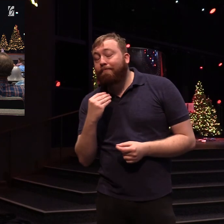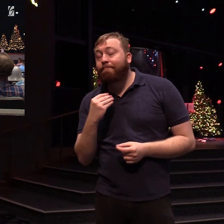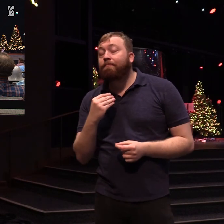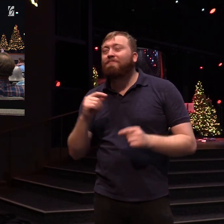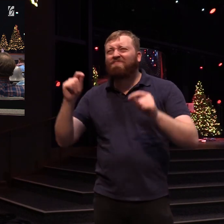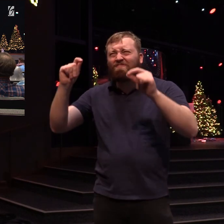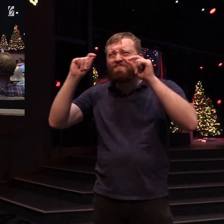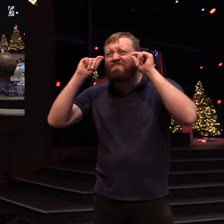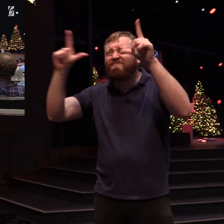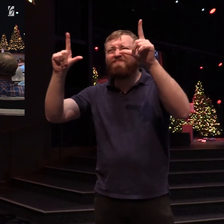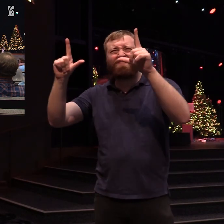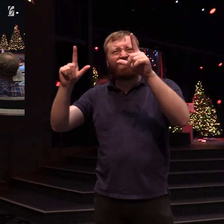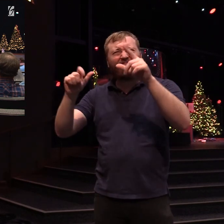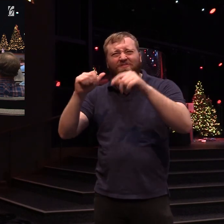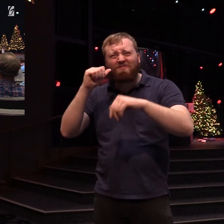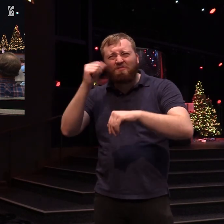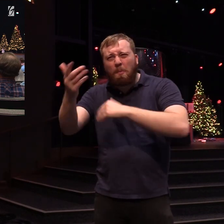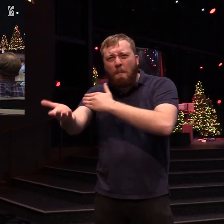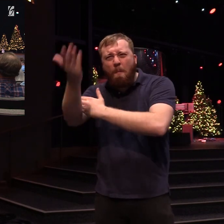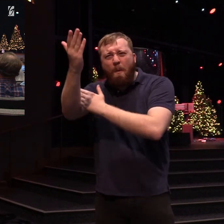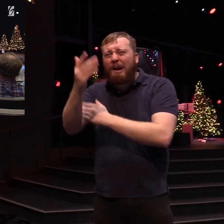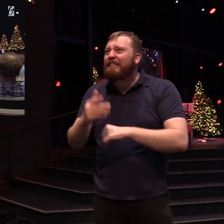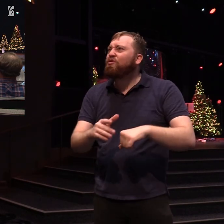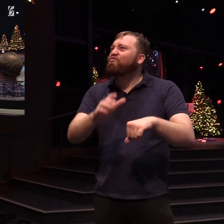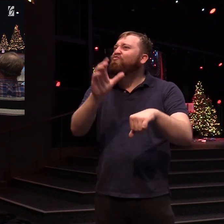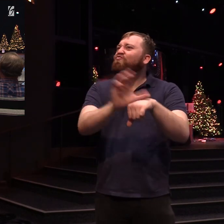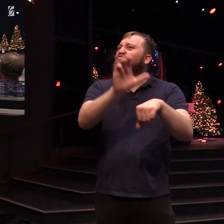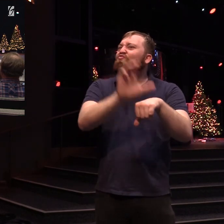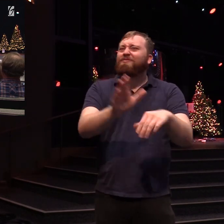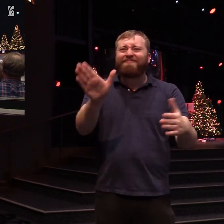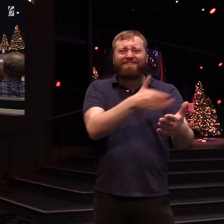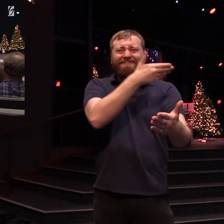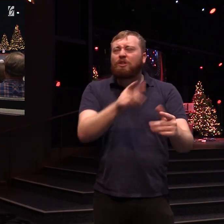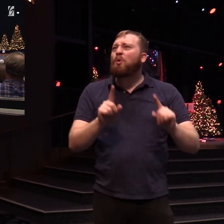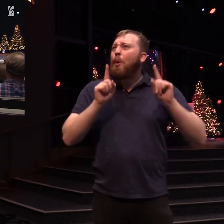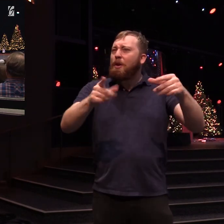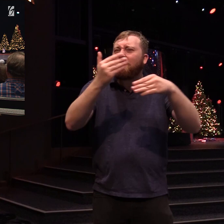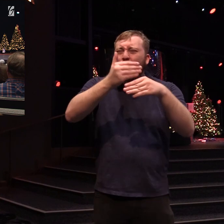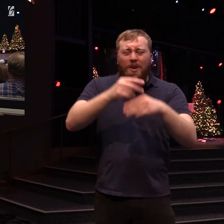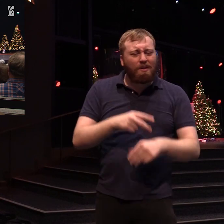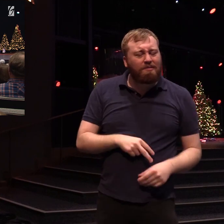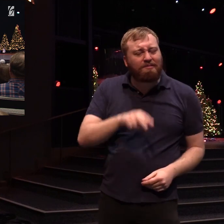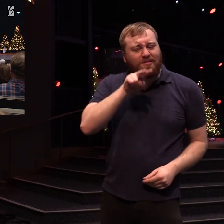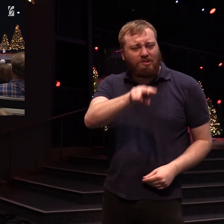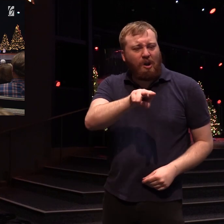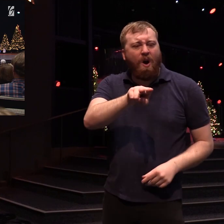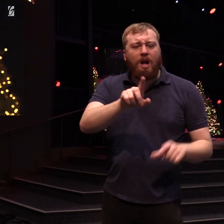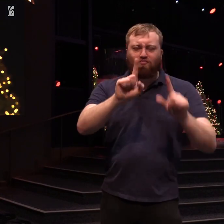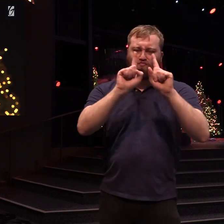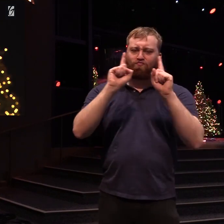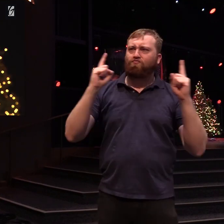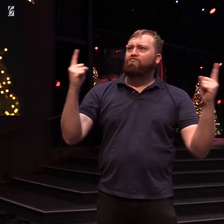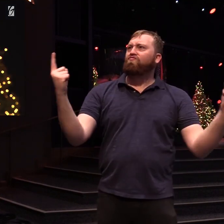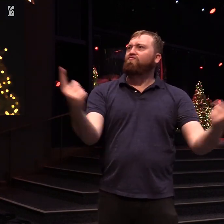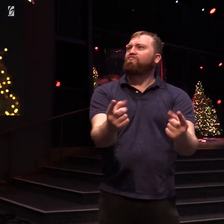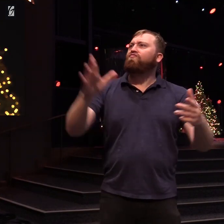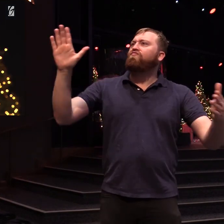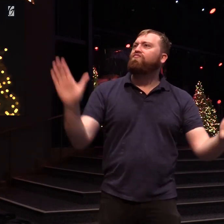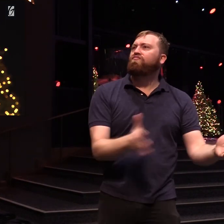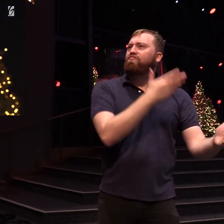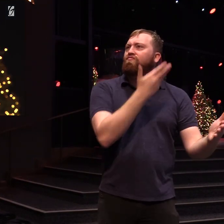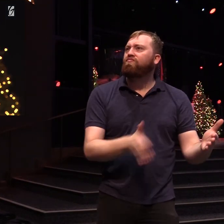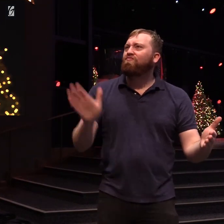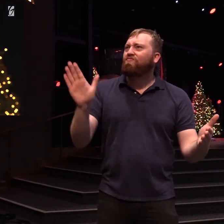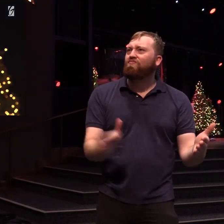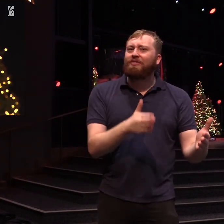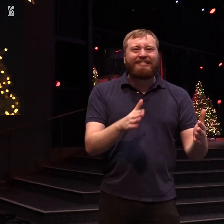of a singing church. He looked outside the window and he saw this congregation gathered in